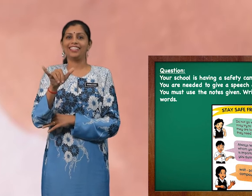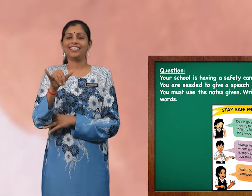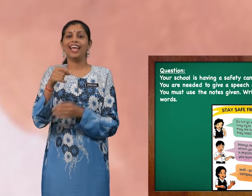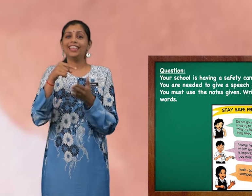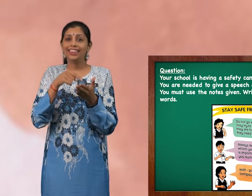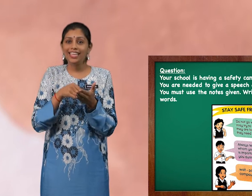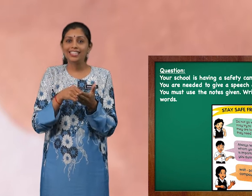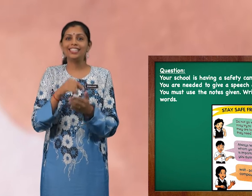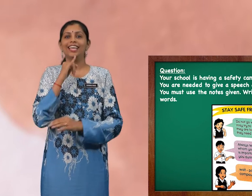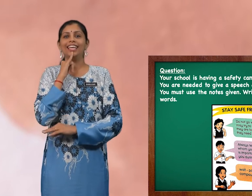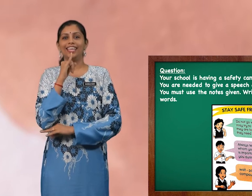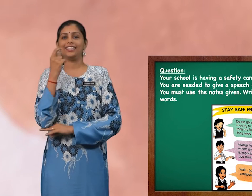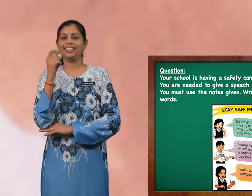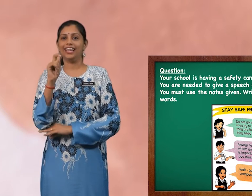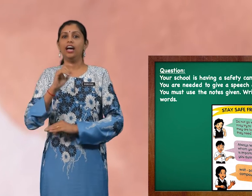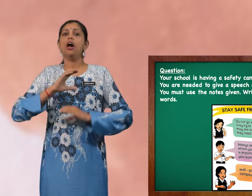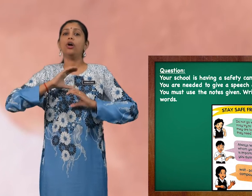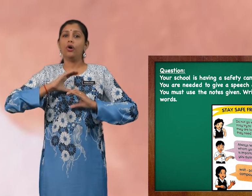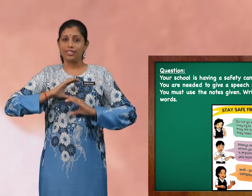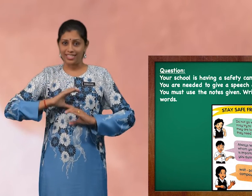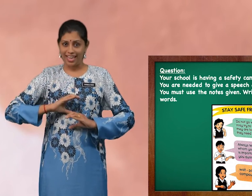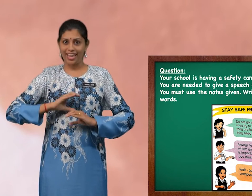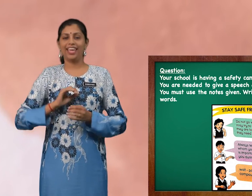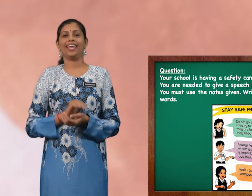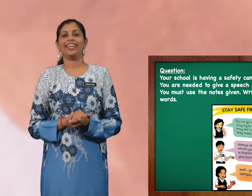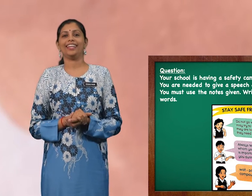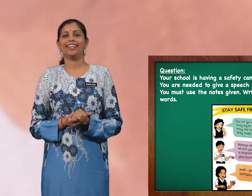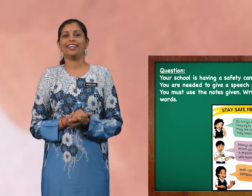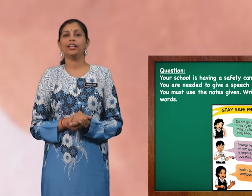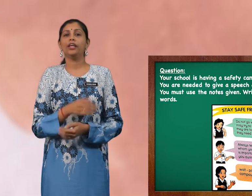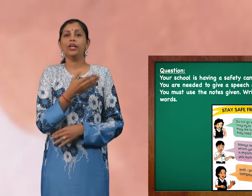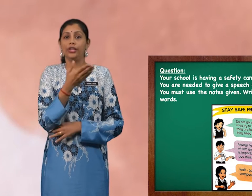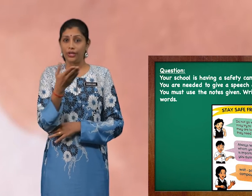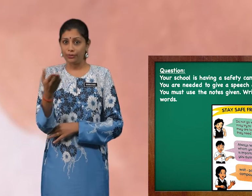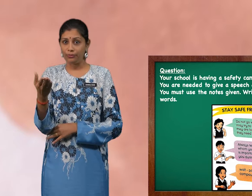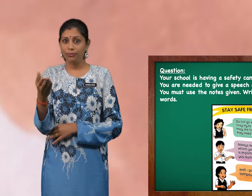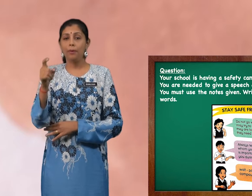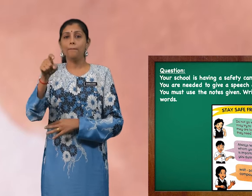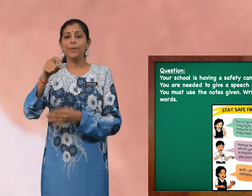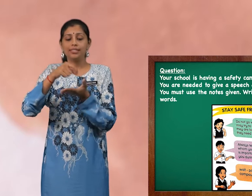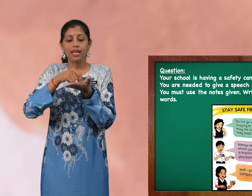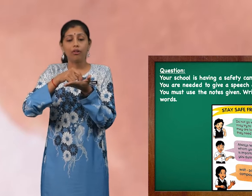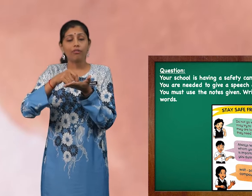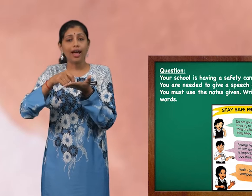Yes, this is the content. You must